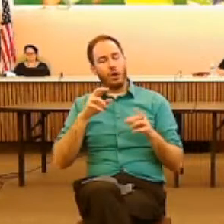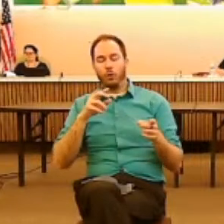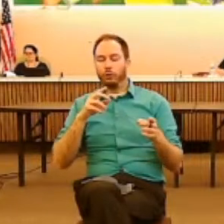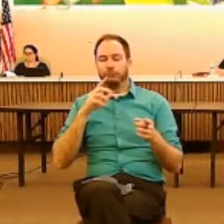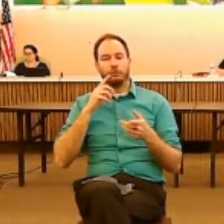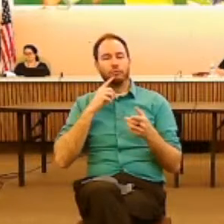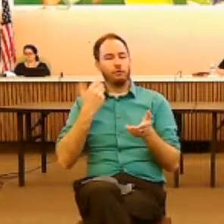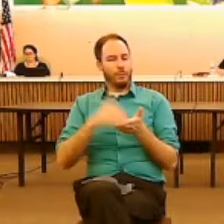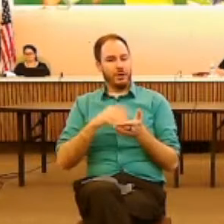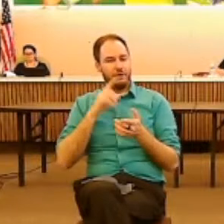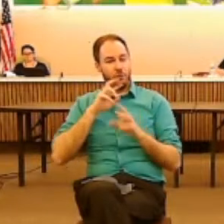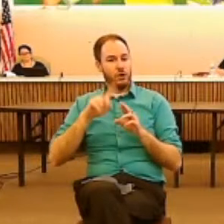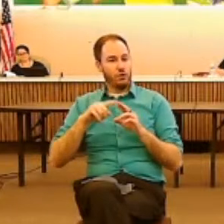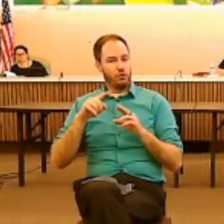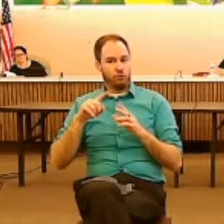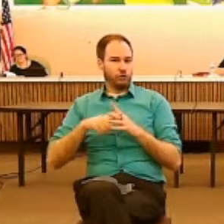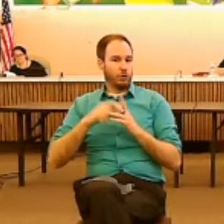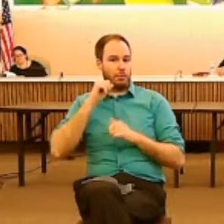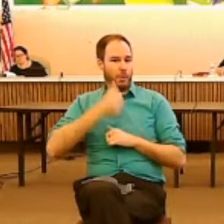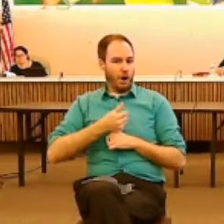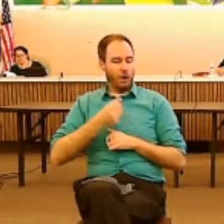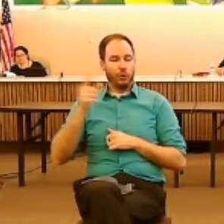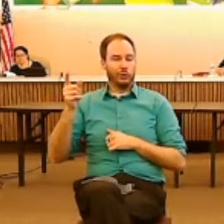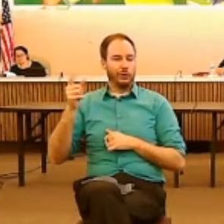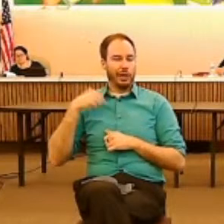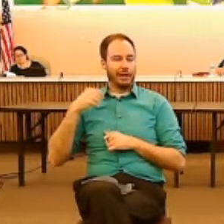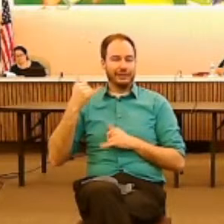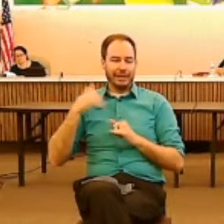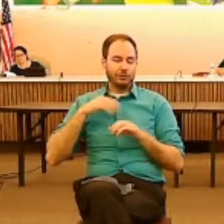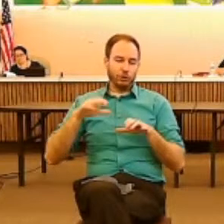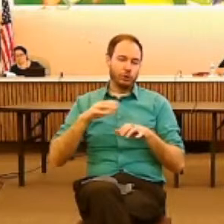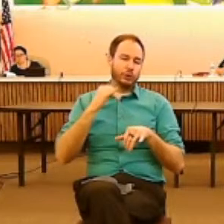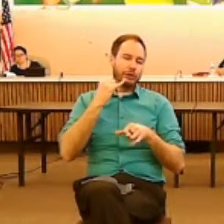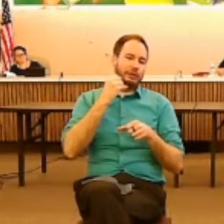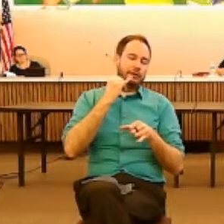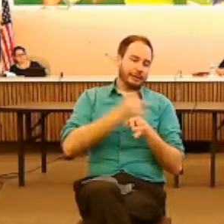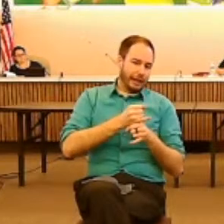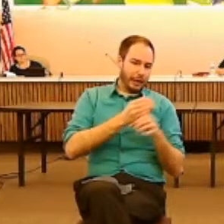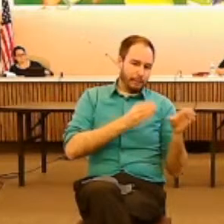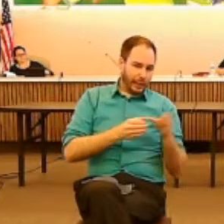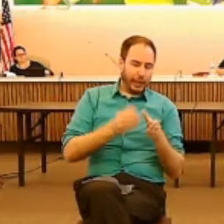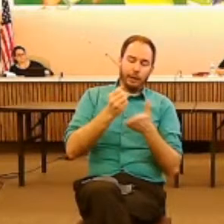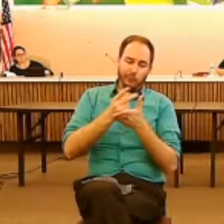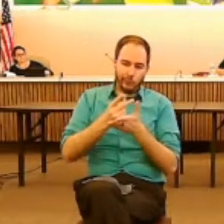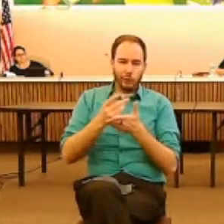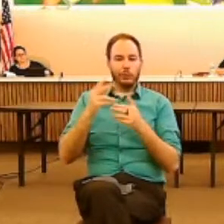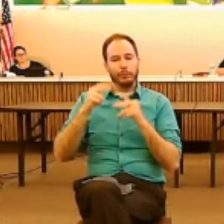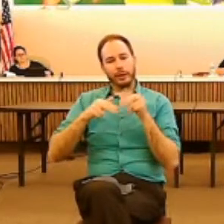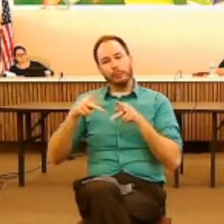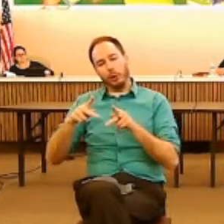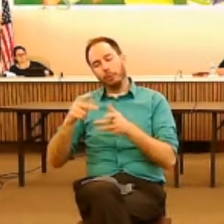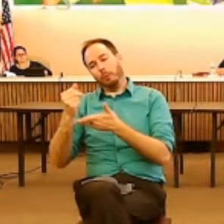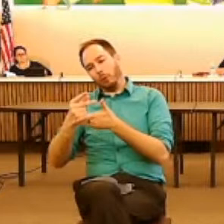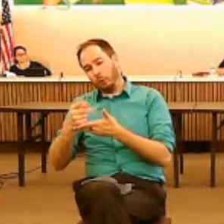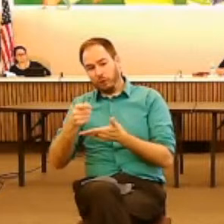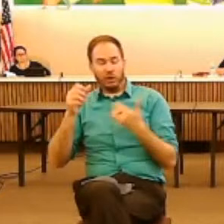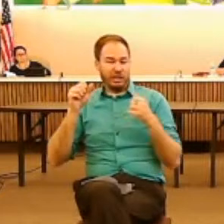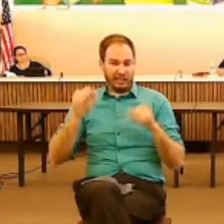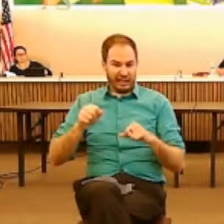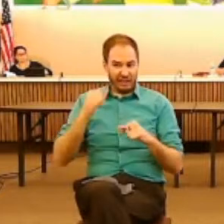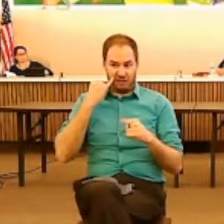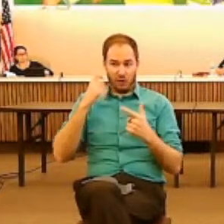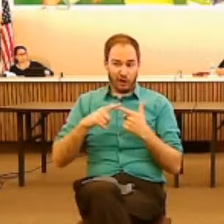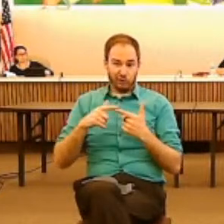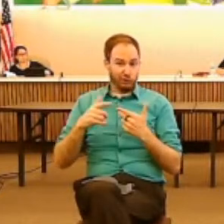think. So the obviously site plan, other stuff you have to get that approval, building permit first, but you could probably, if you want to get a